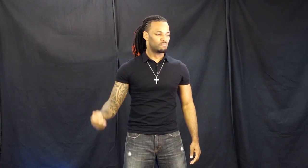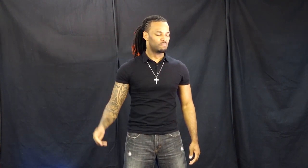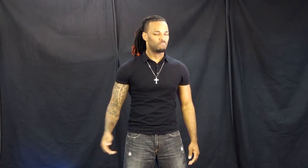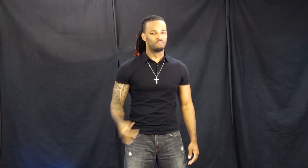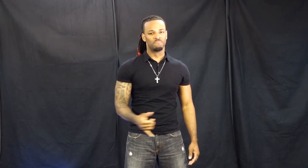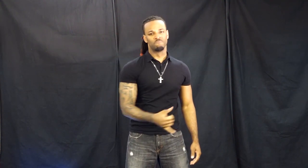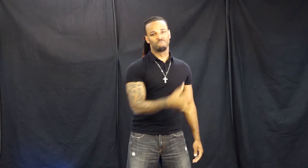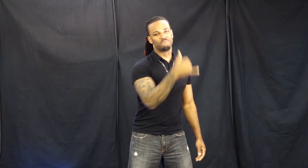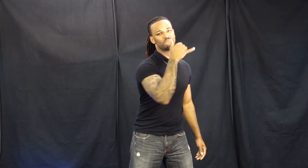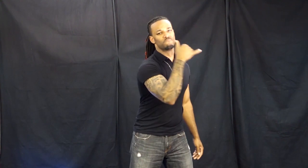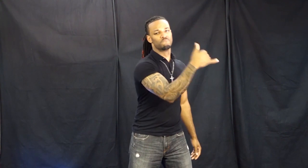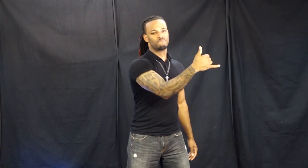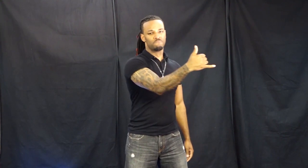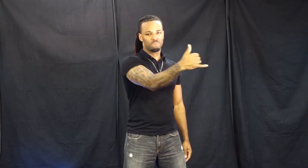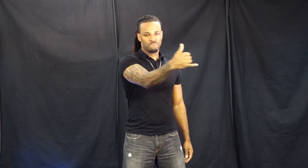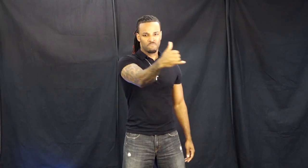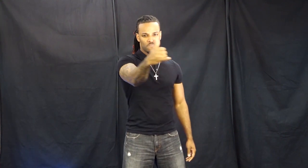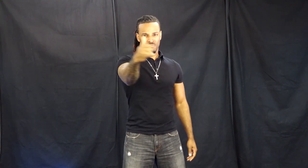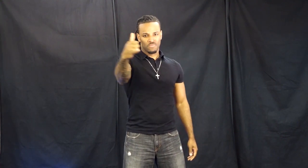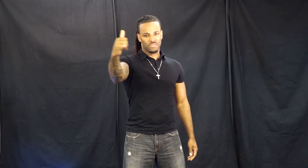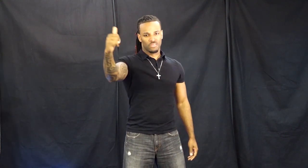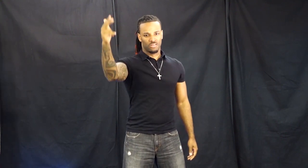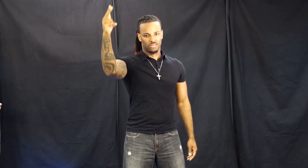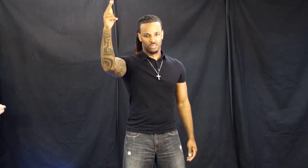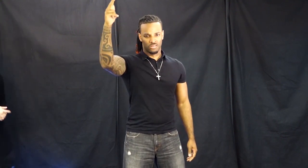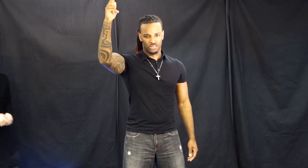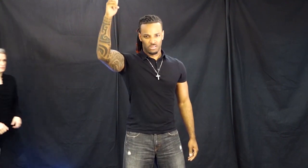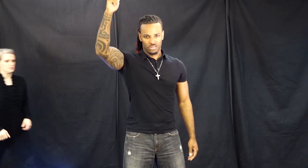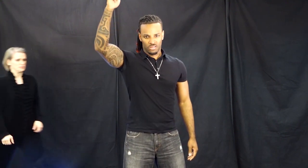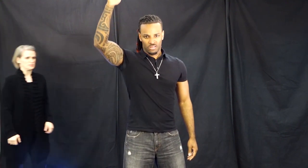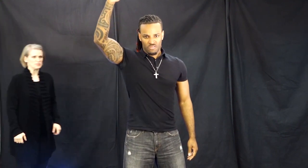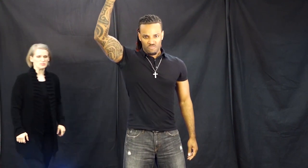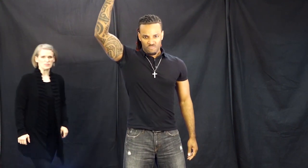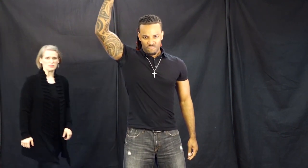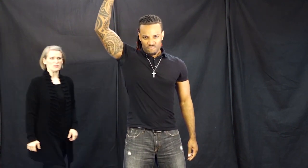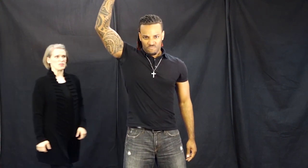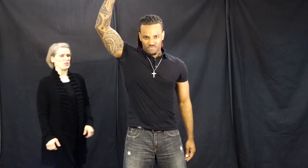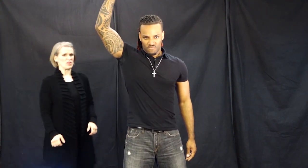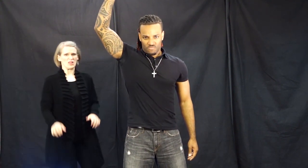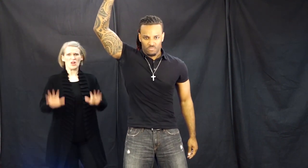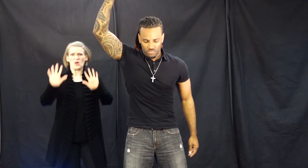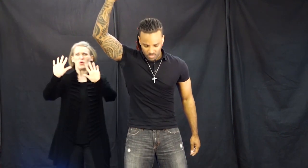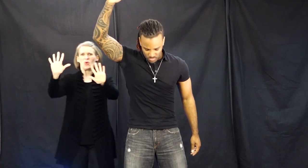Raise a glass to freedom. He aims his pistol at the sky.